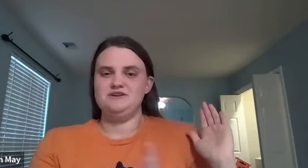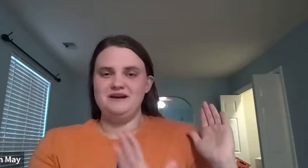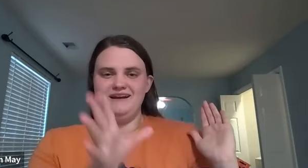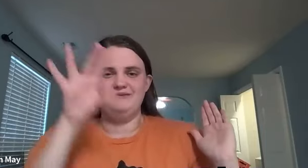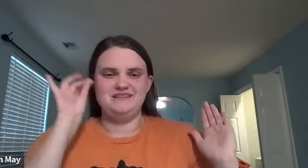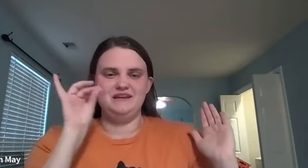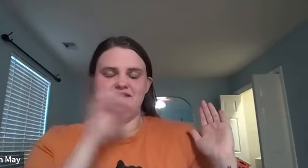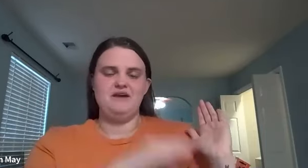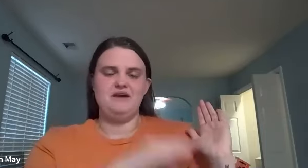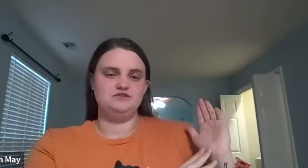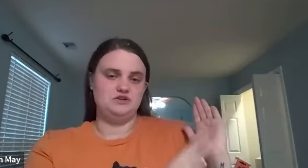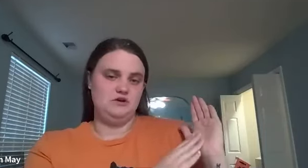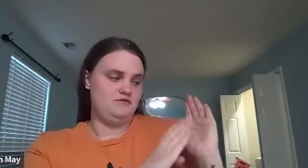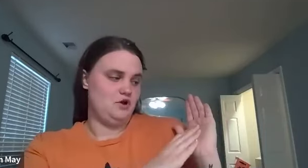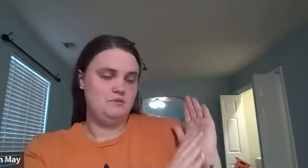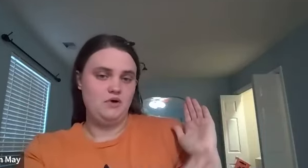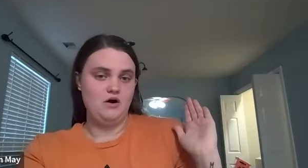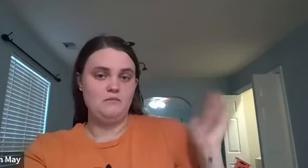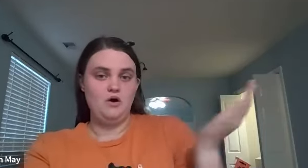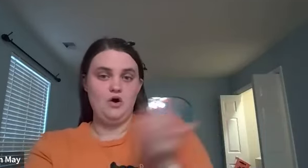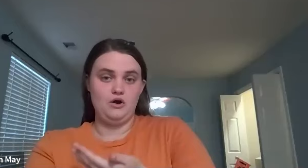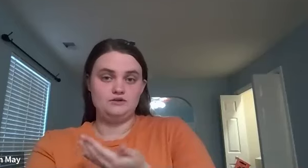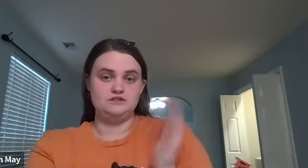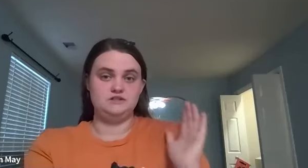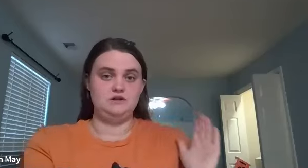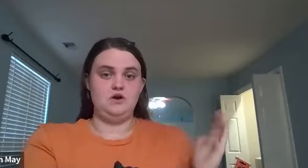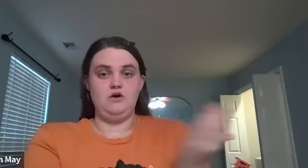sorry, I was thinking of so you have your open palm, ours.